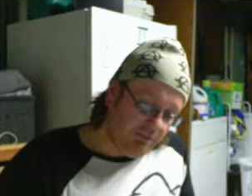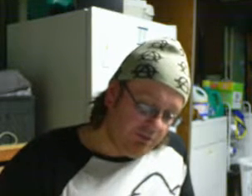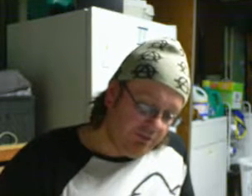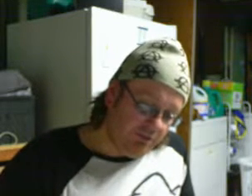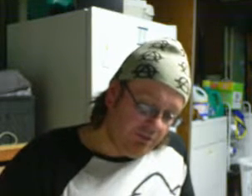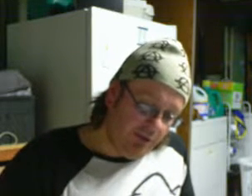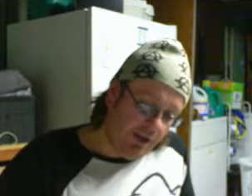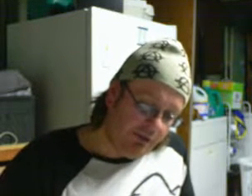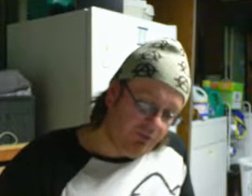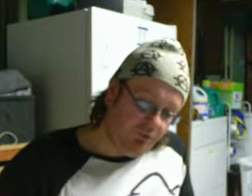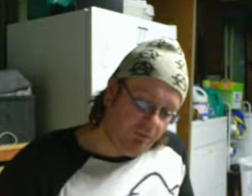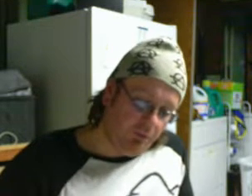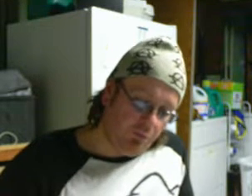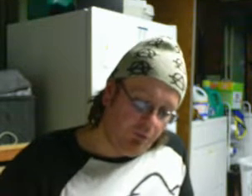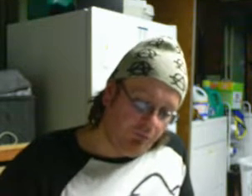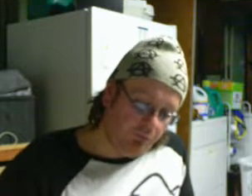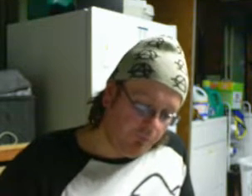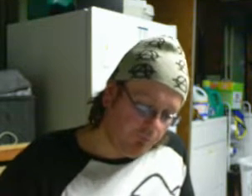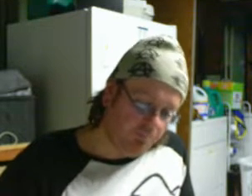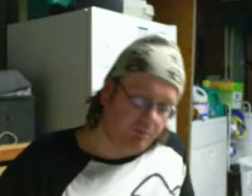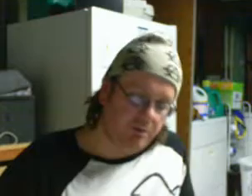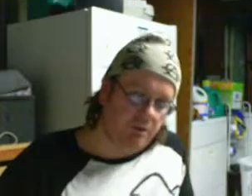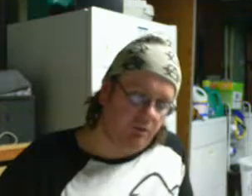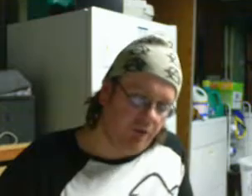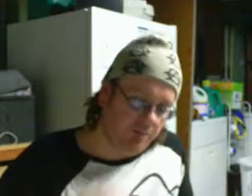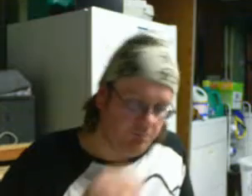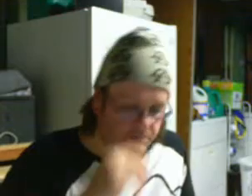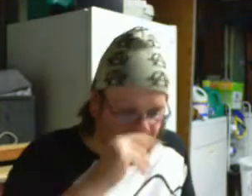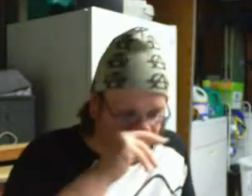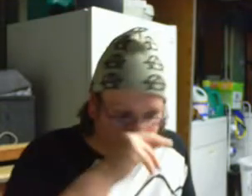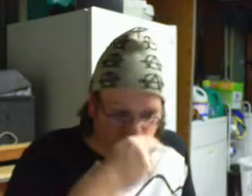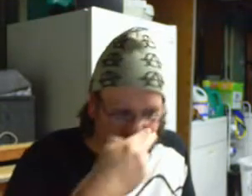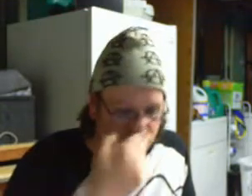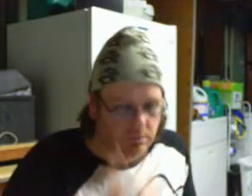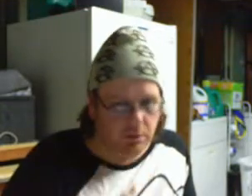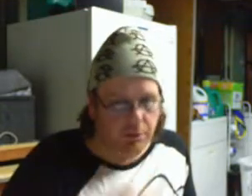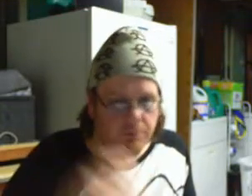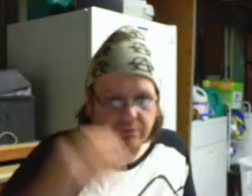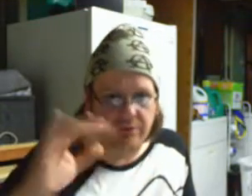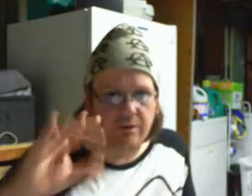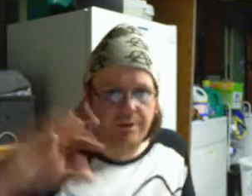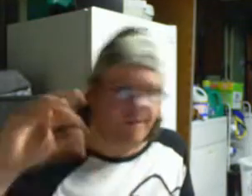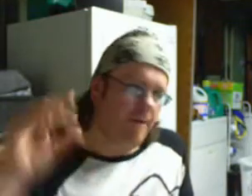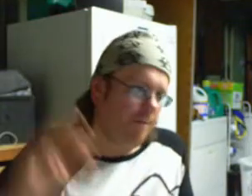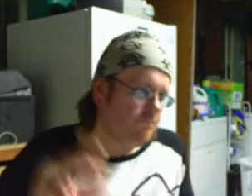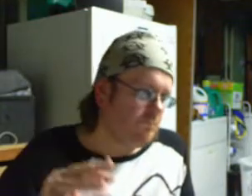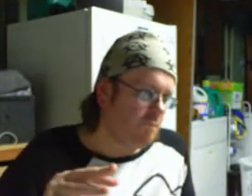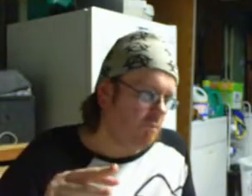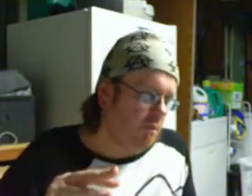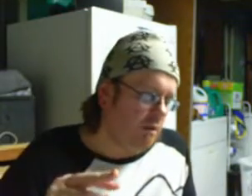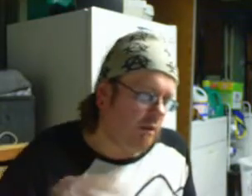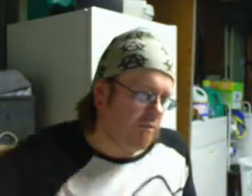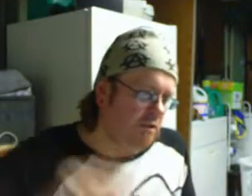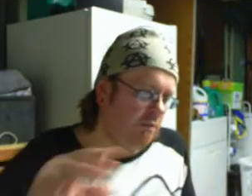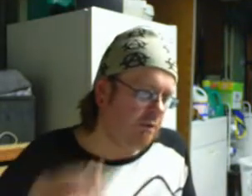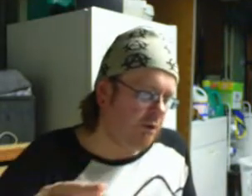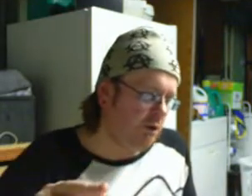Gibeonites cut and assembled the wooden stone for the building of the temple. Now notice this. He's coming in here,